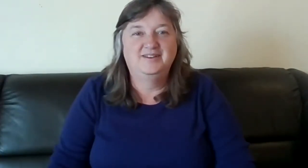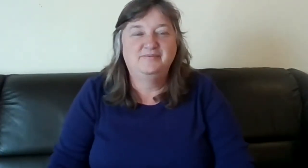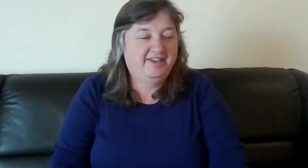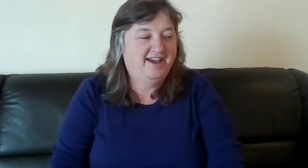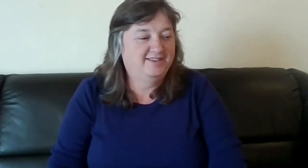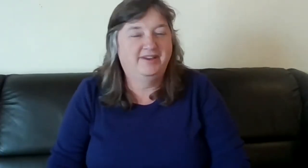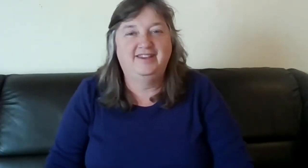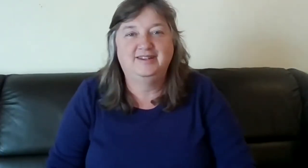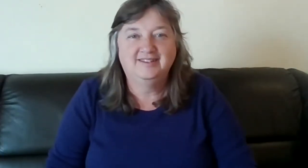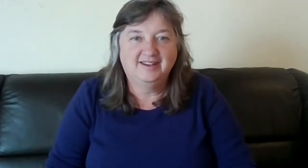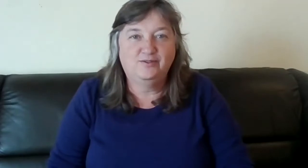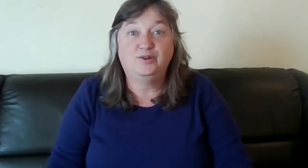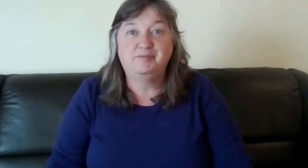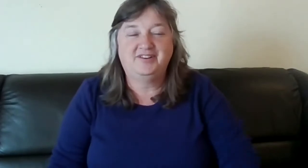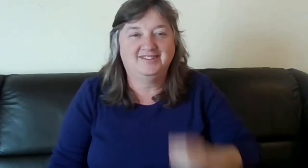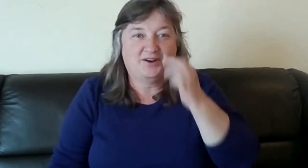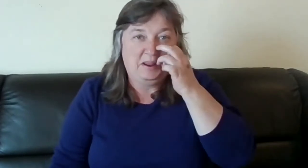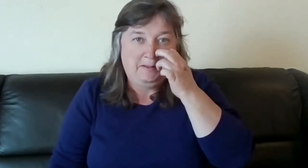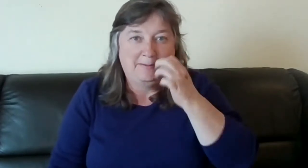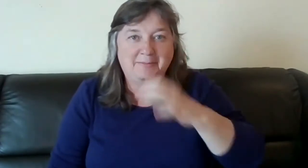My cat is making a vocal appearance, sorry.